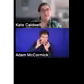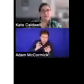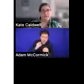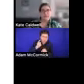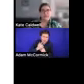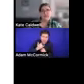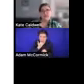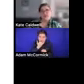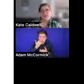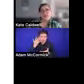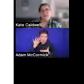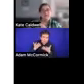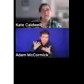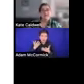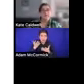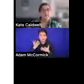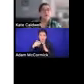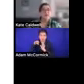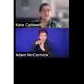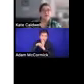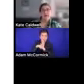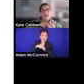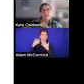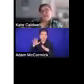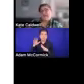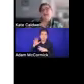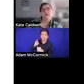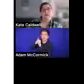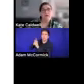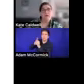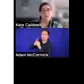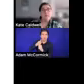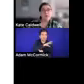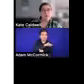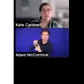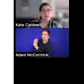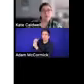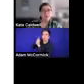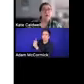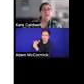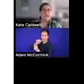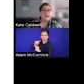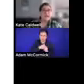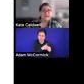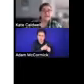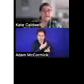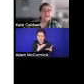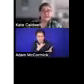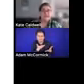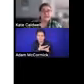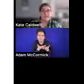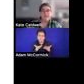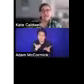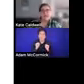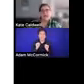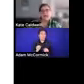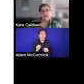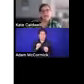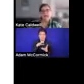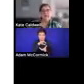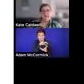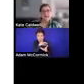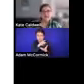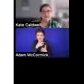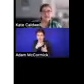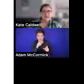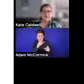fit between intersectional methods and approaches, particularly when we're looking at citizen data. And